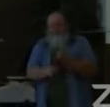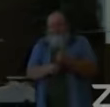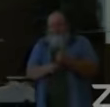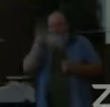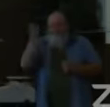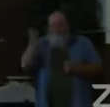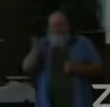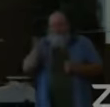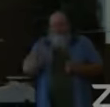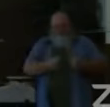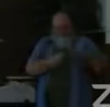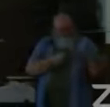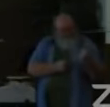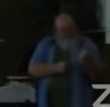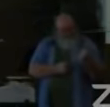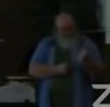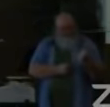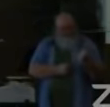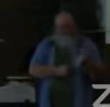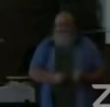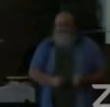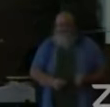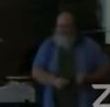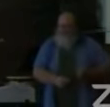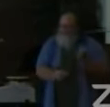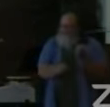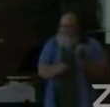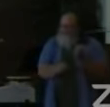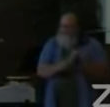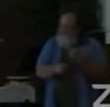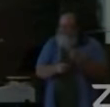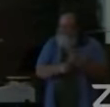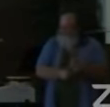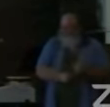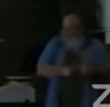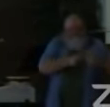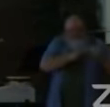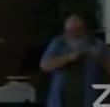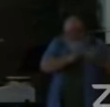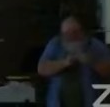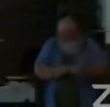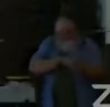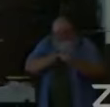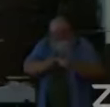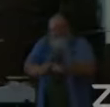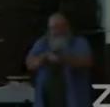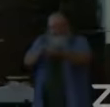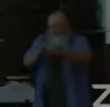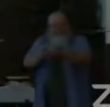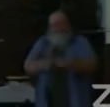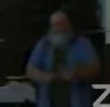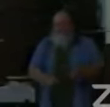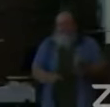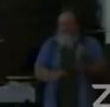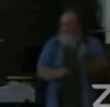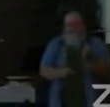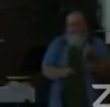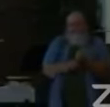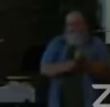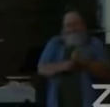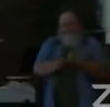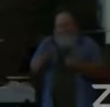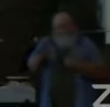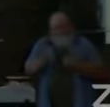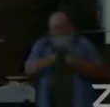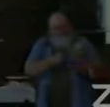going. Your ability to keep going. You become stronger because of suffering.